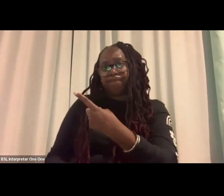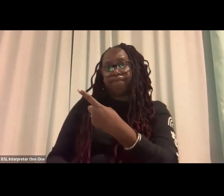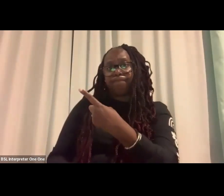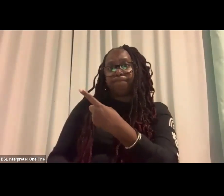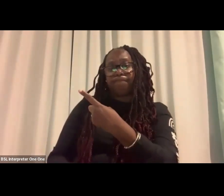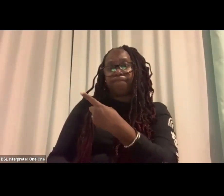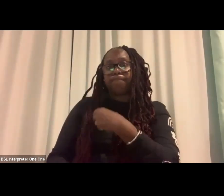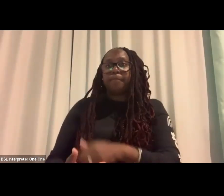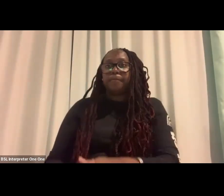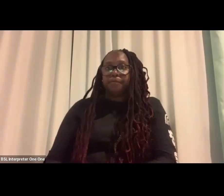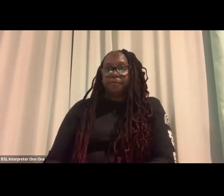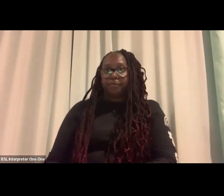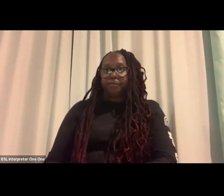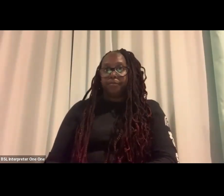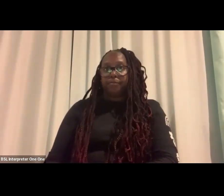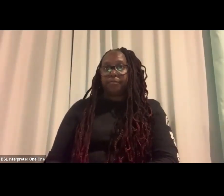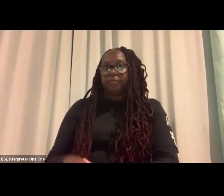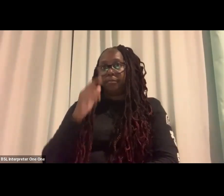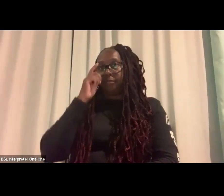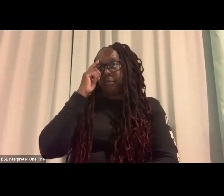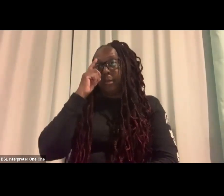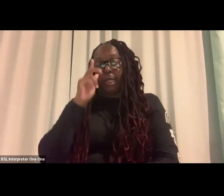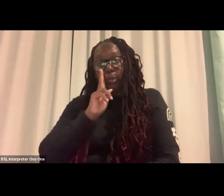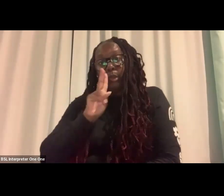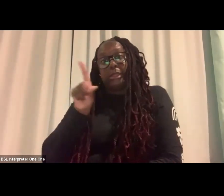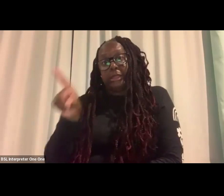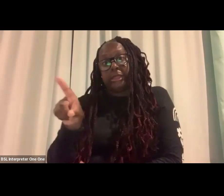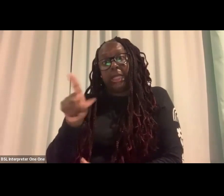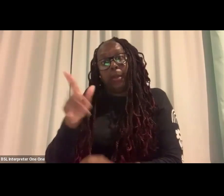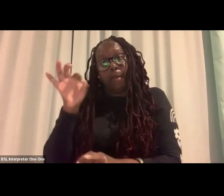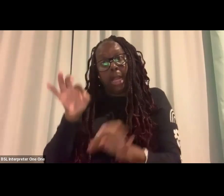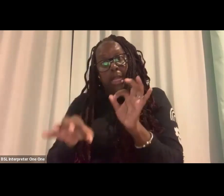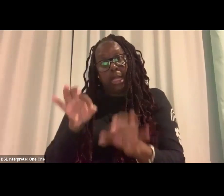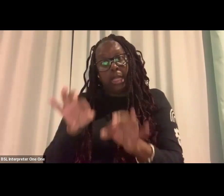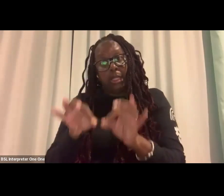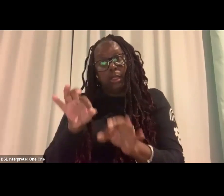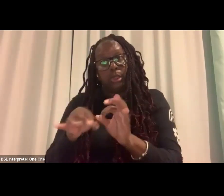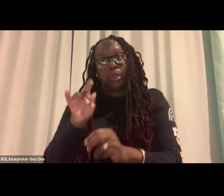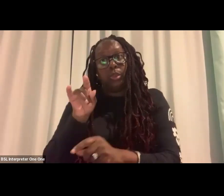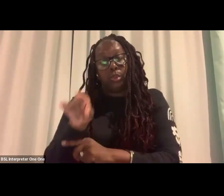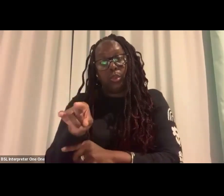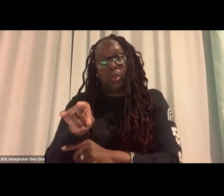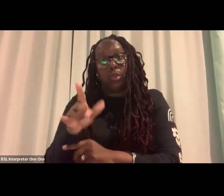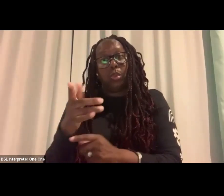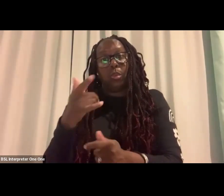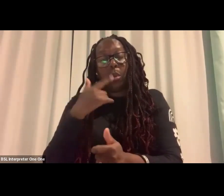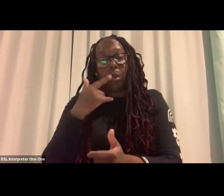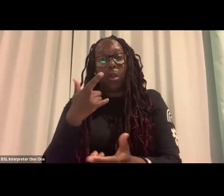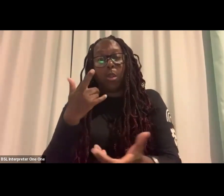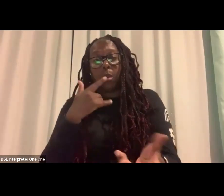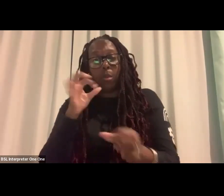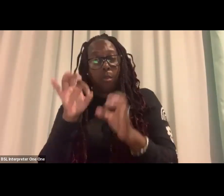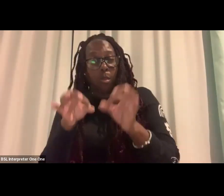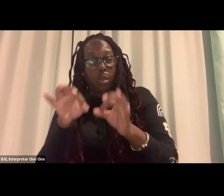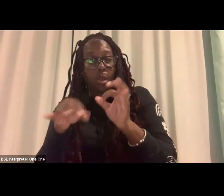so the grid is based on the political, strategical objectives of the city. Then the